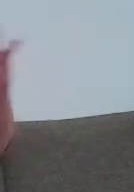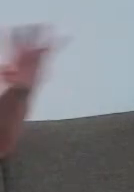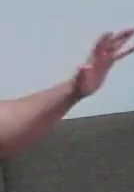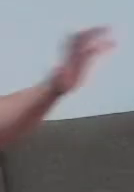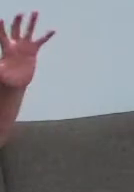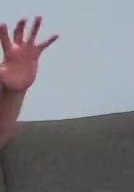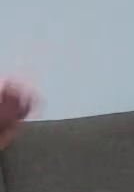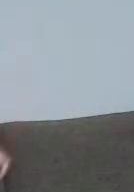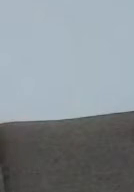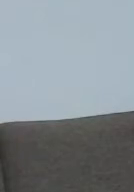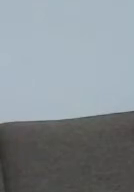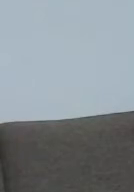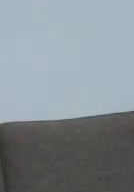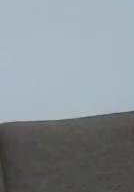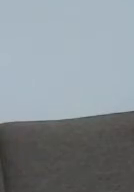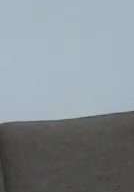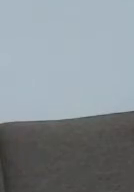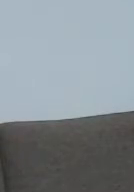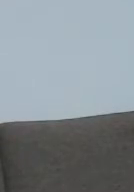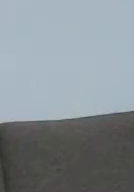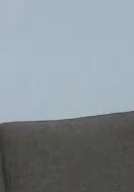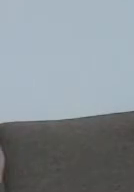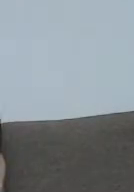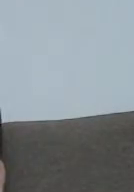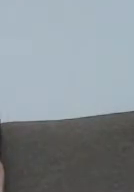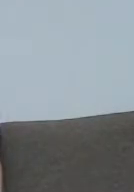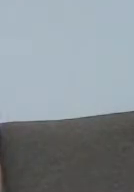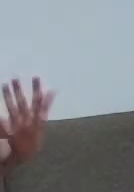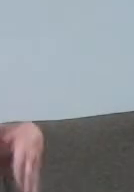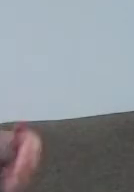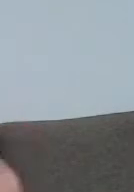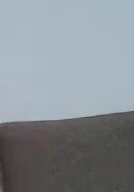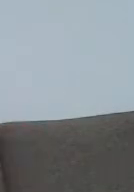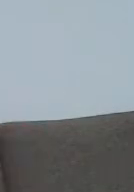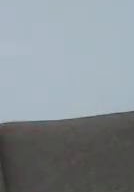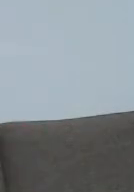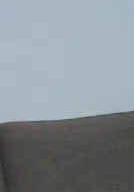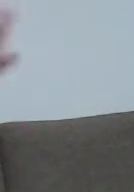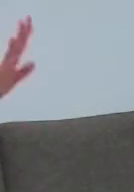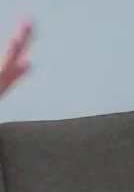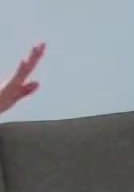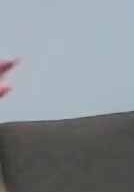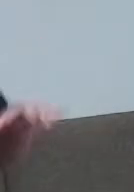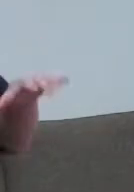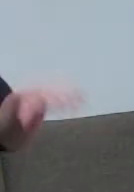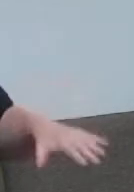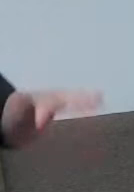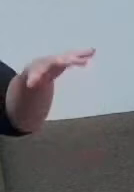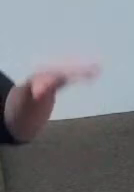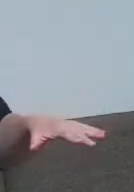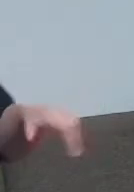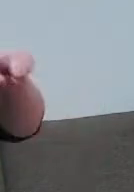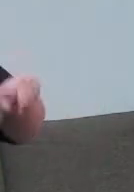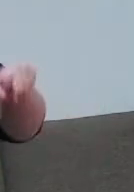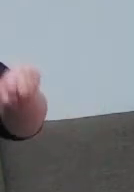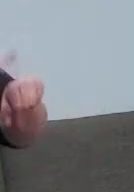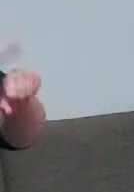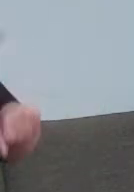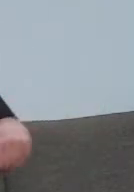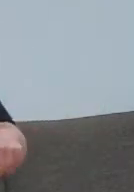right? So it's mind-boggling at how much your equilibrium is dependent on